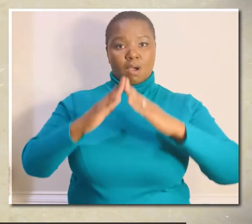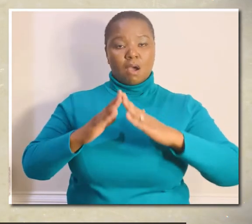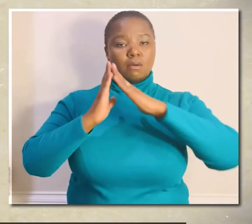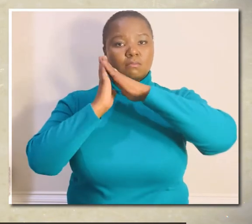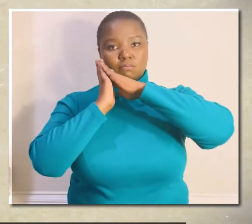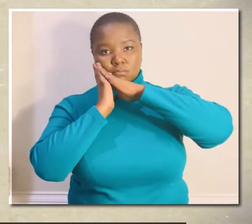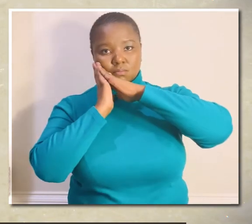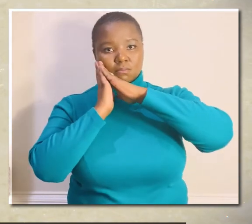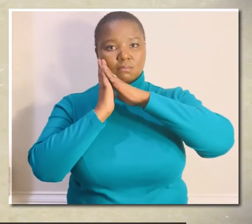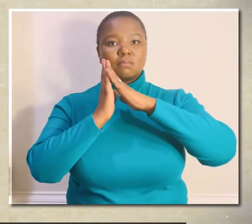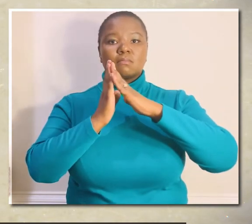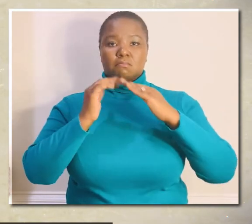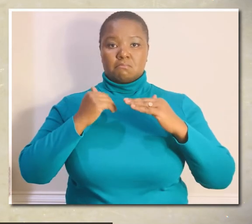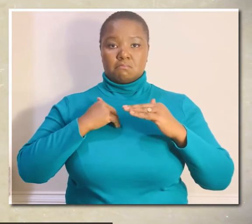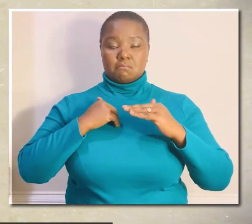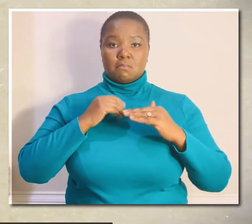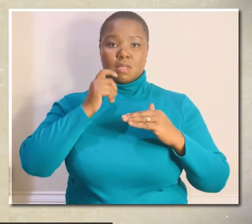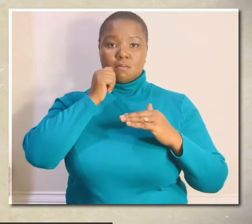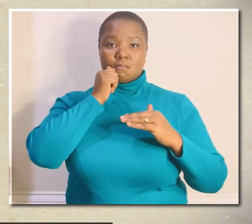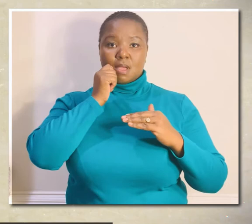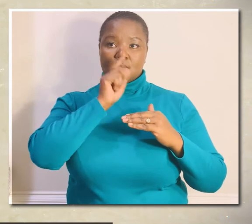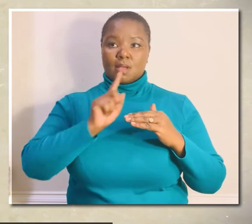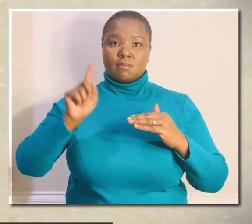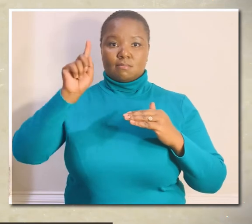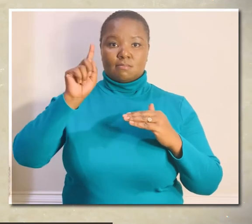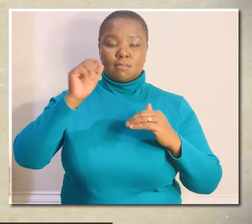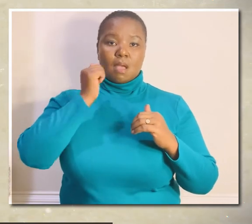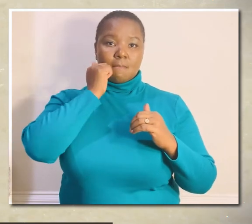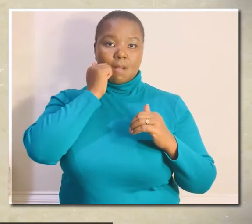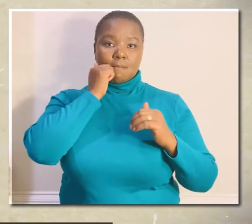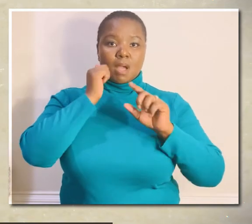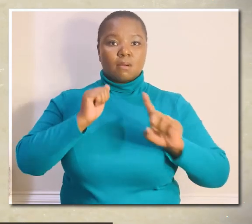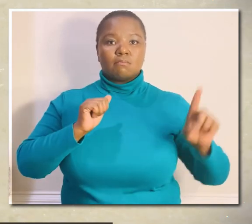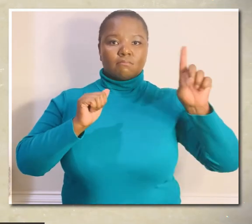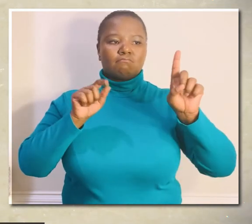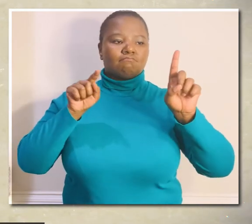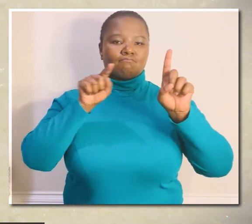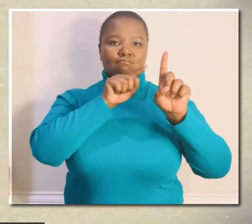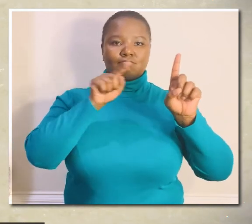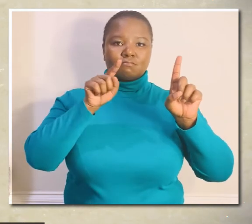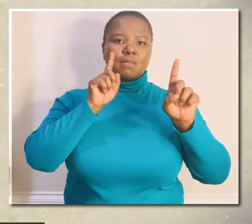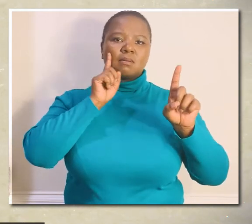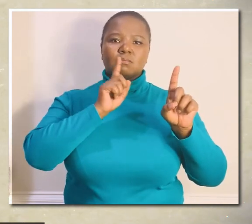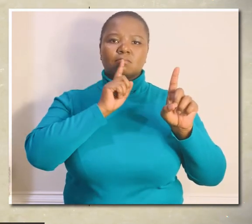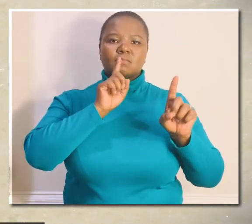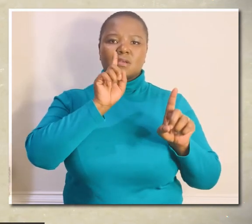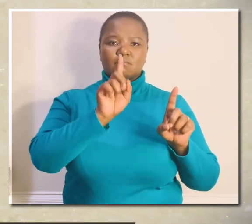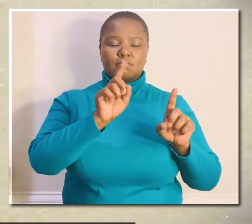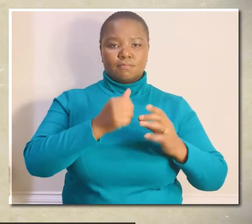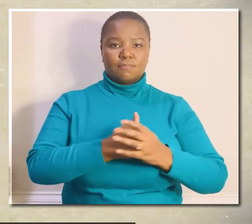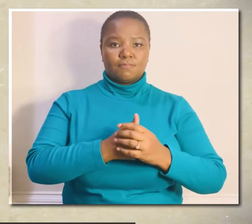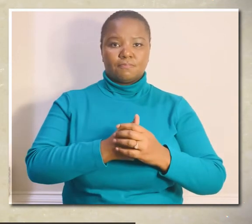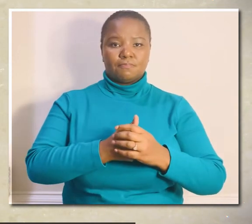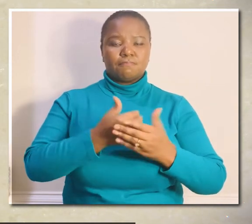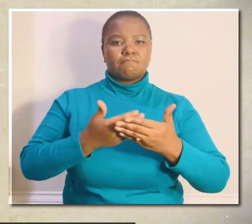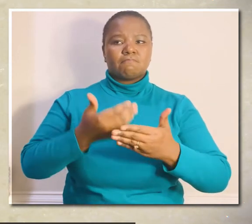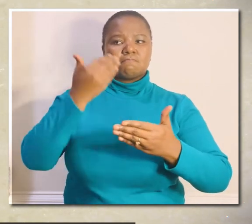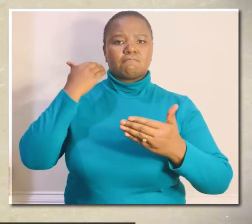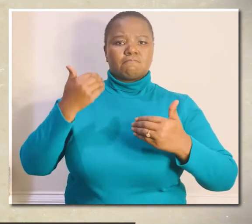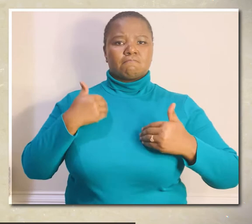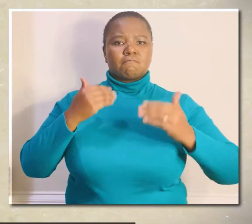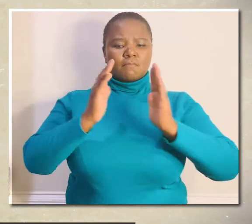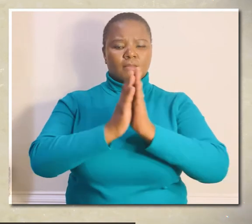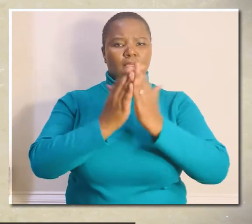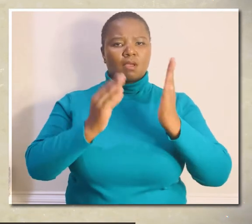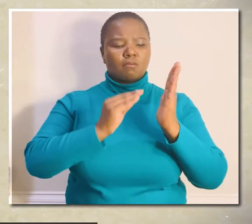The book Mother, Father, Deaf was originally my doctoral dissertation in medical anthropology. In my dissertation, I wanted to